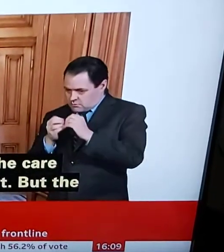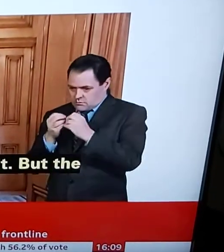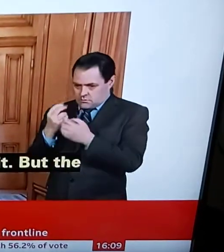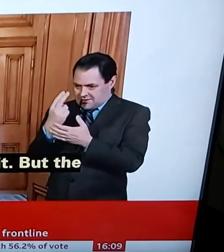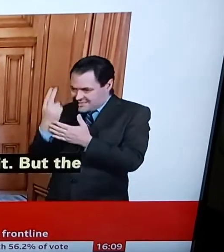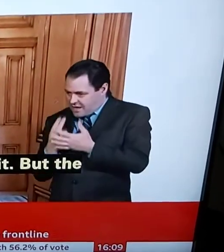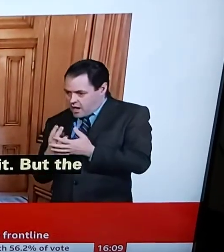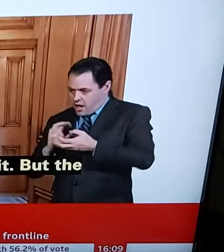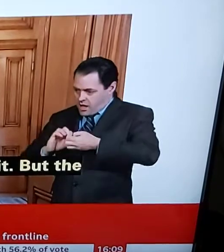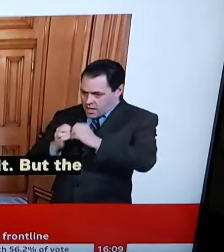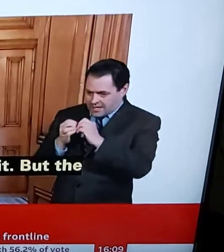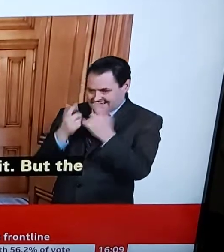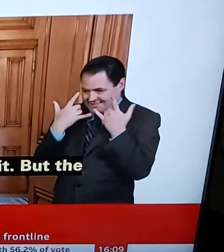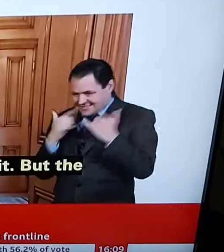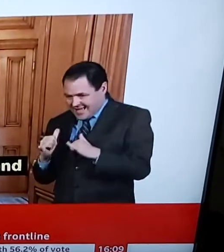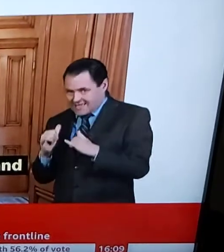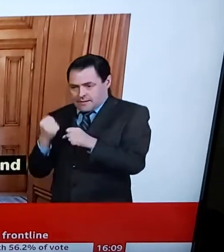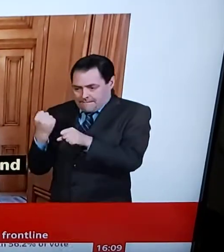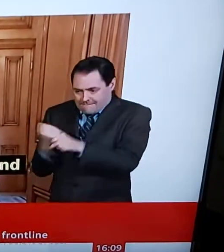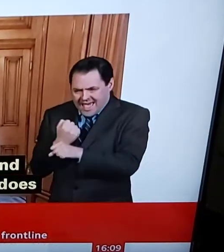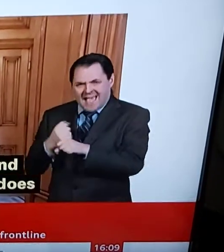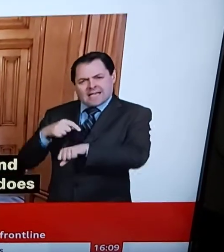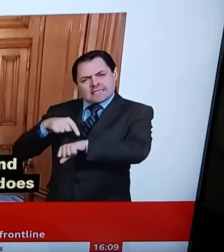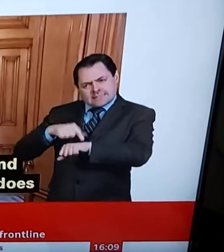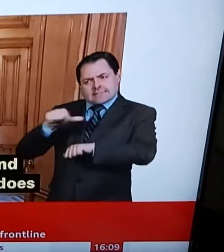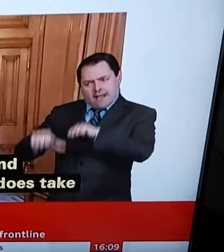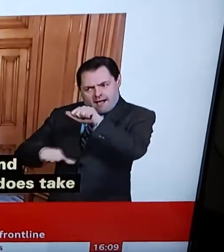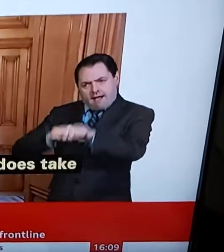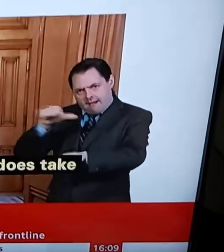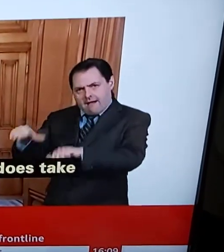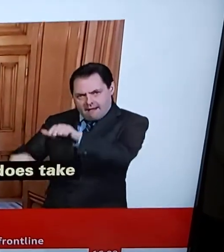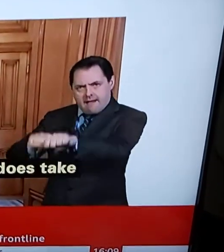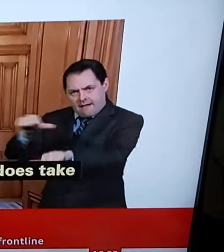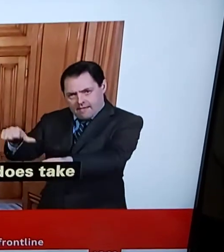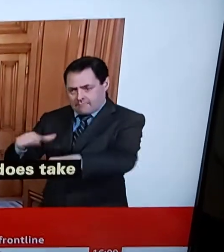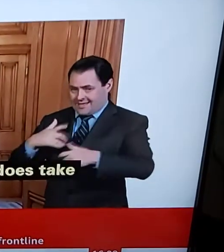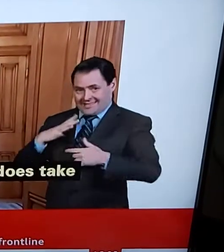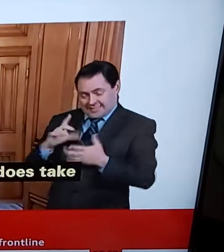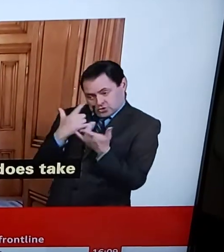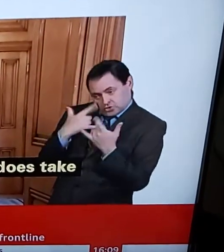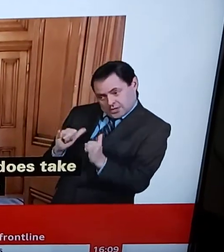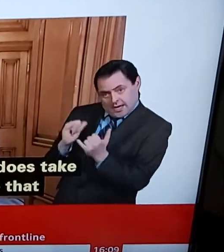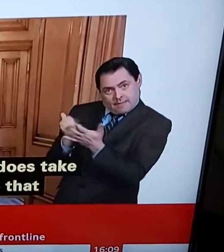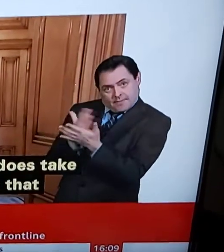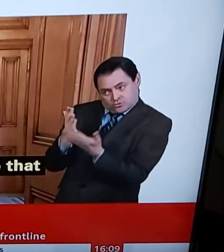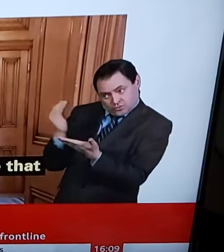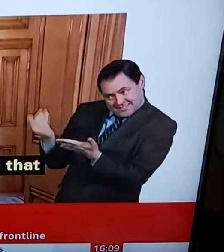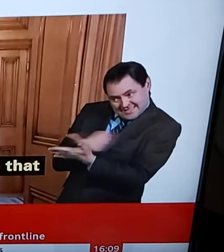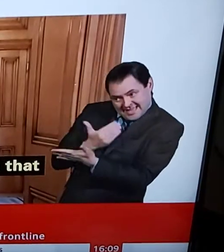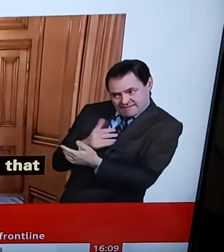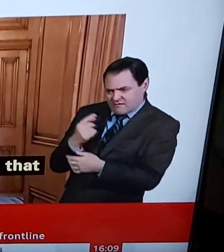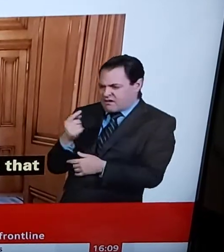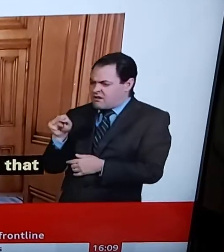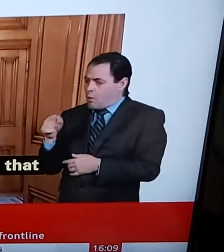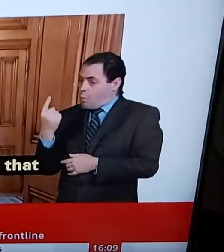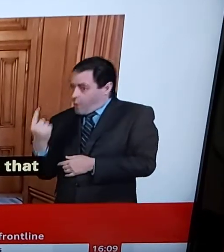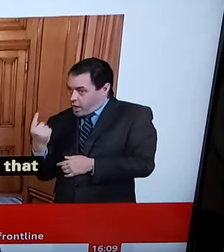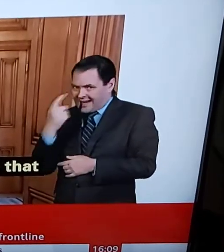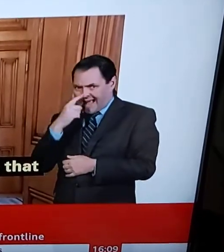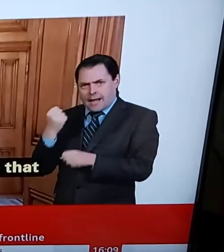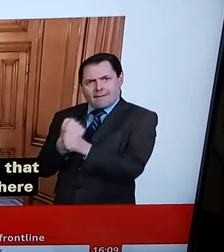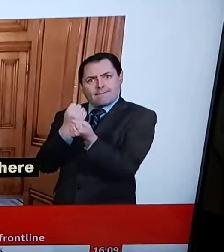manufacture does take time. We need to make sure that these devices are safe and their manufacture scalable. The challenges in